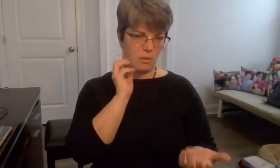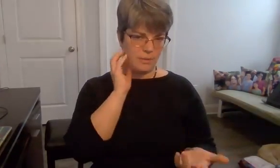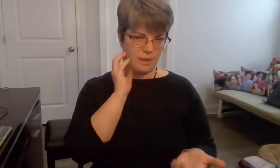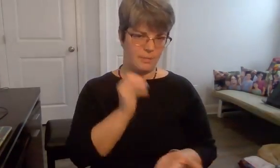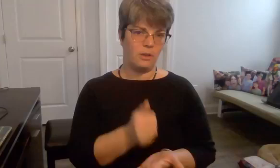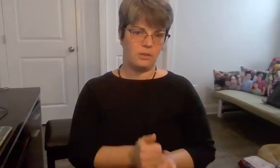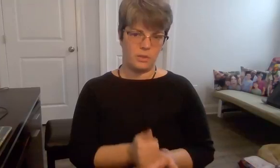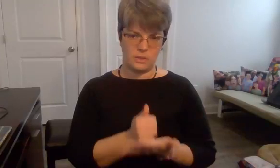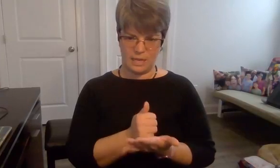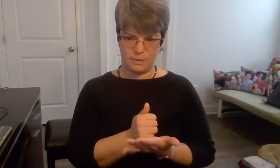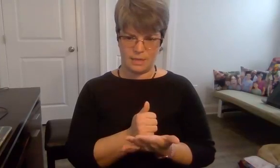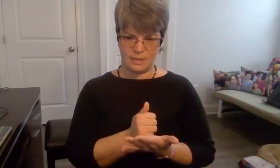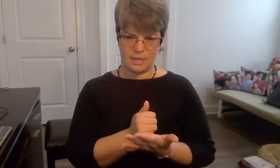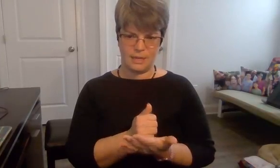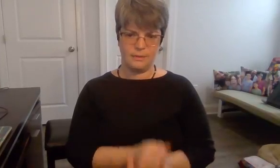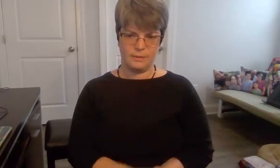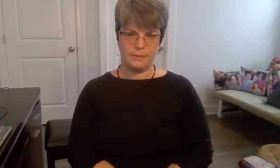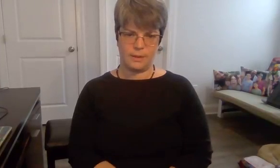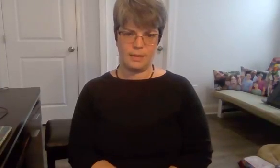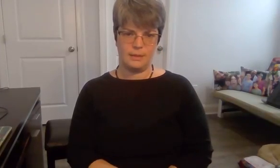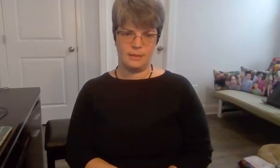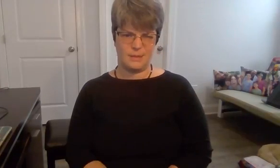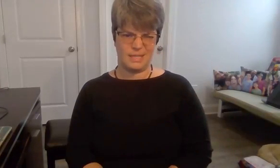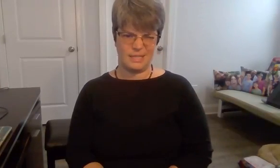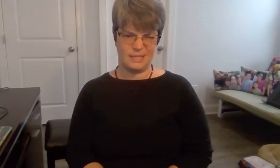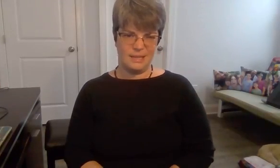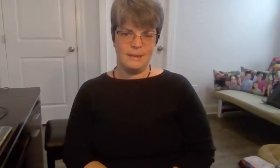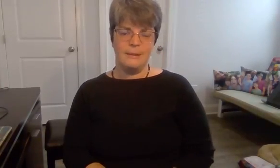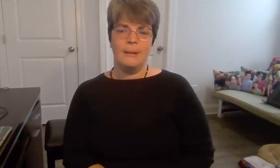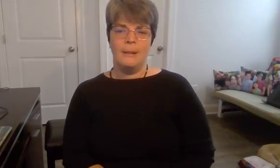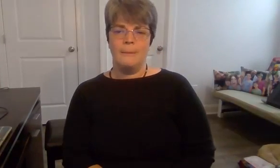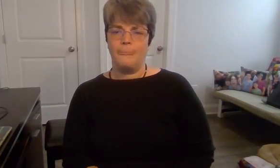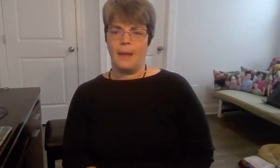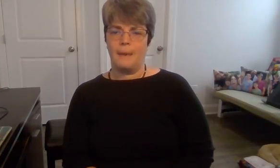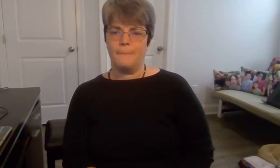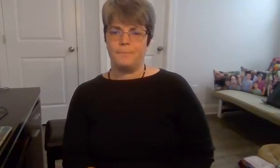help them. They'll associate it with that sign. Okay, does that make sense?